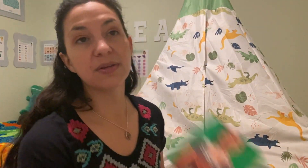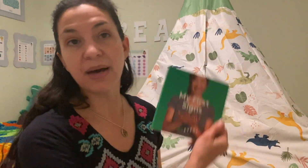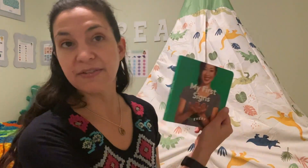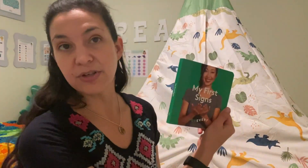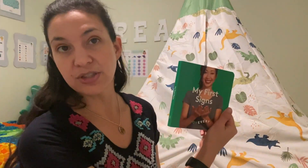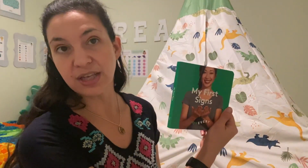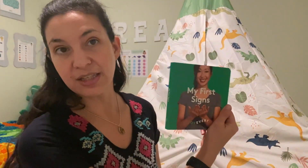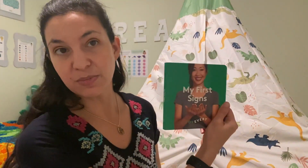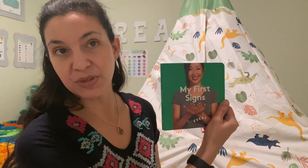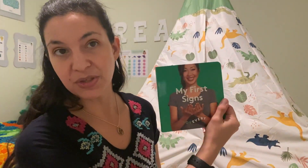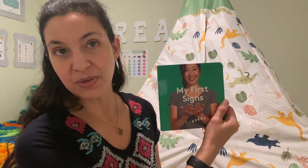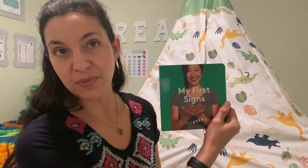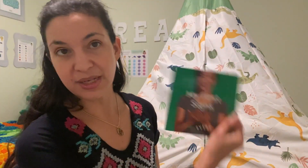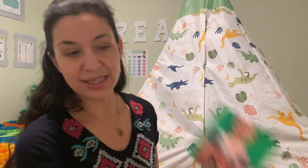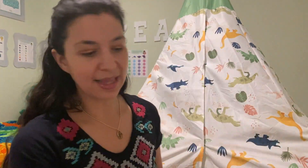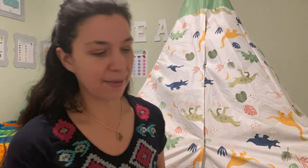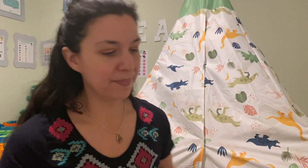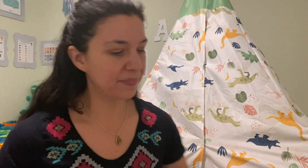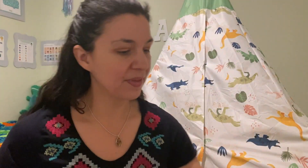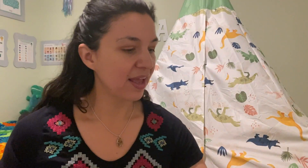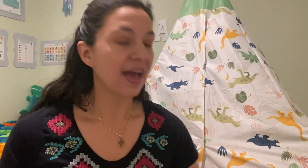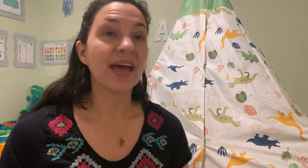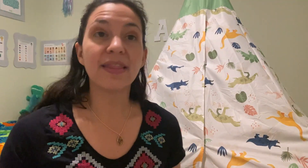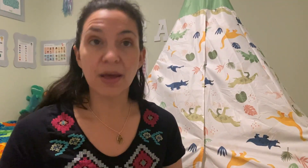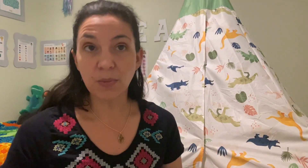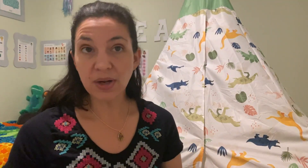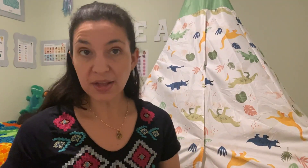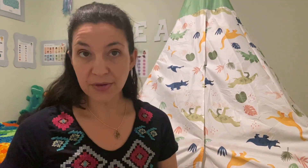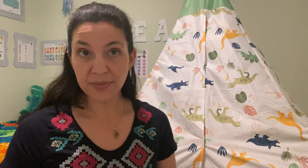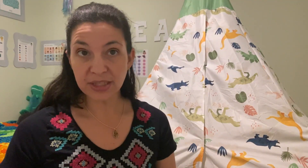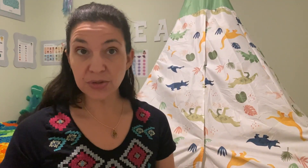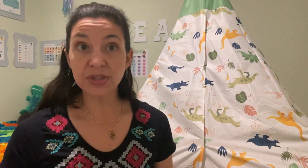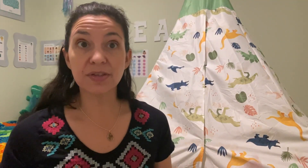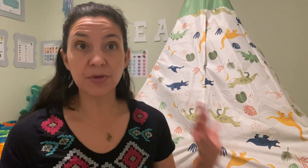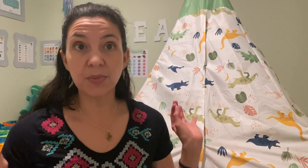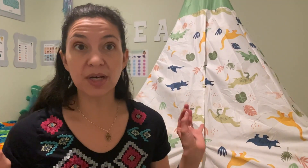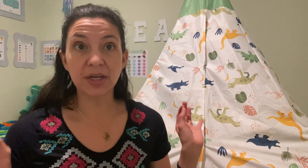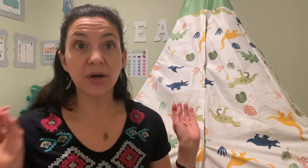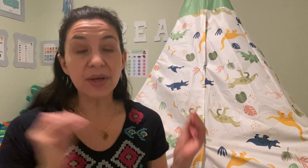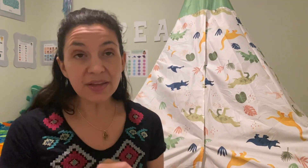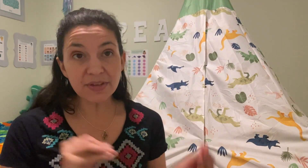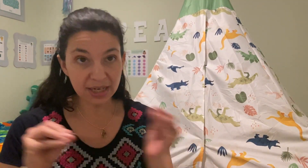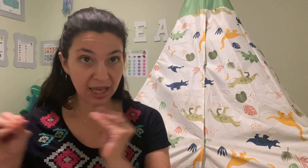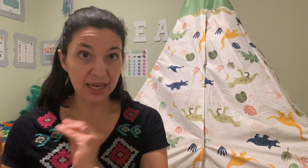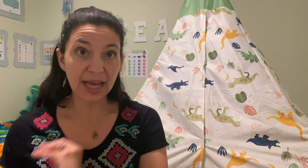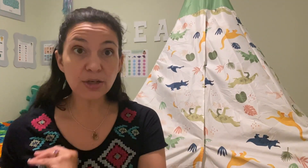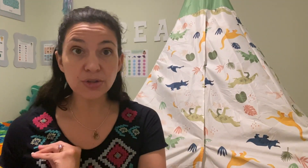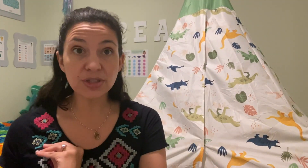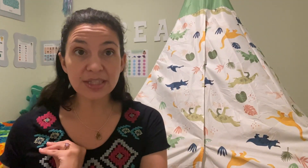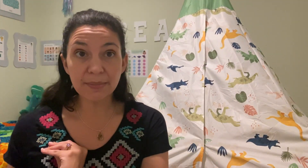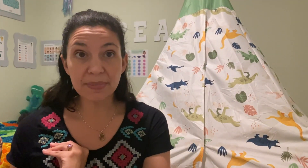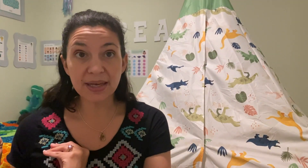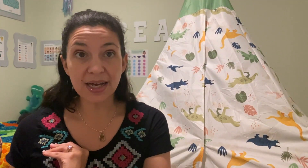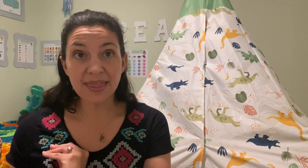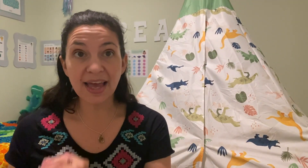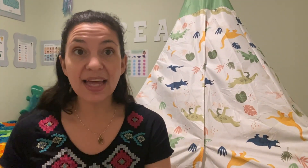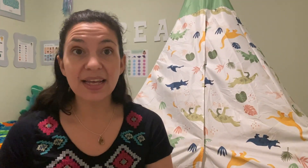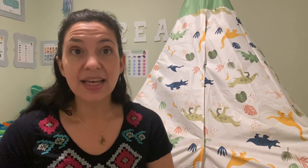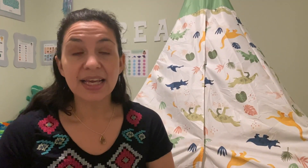My First Signs book. You can read to them. And then one other resource, if you want to go even an extra step beyond that,